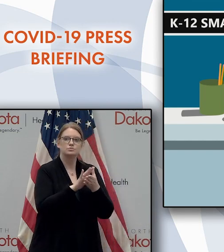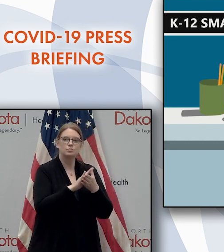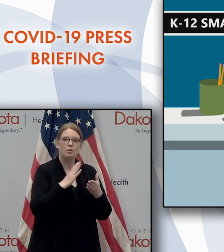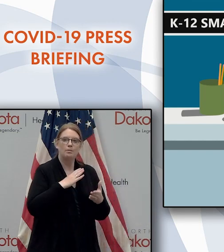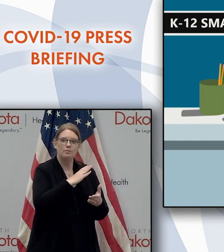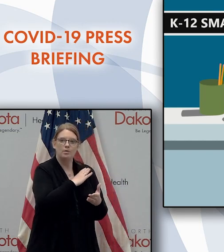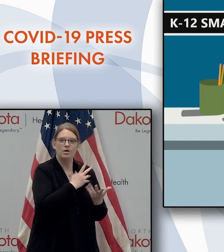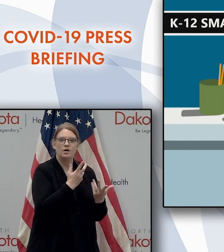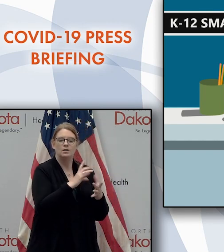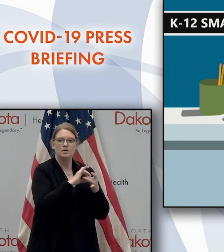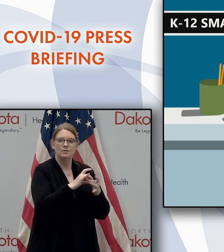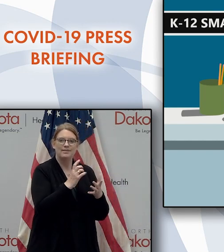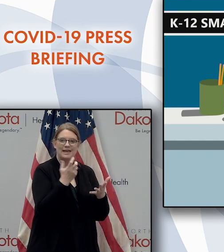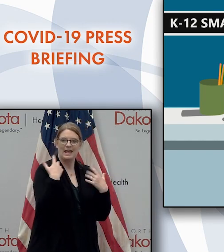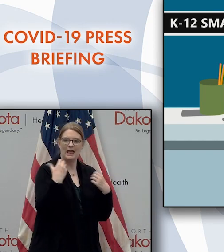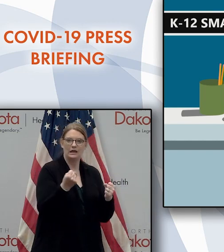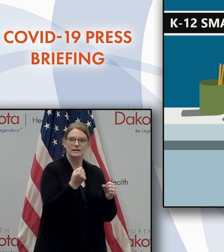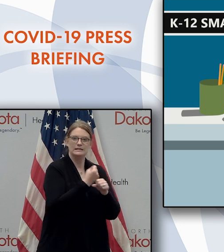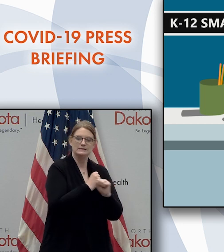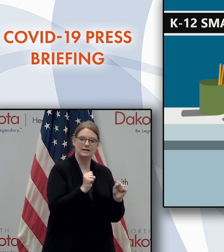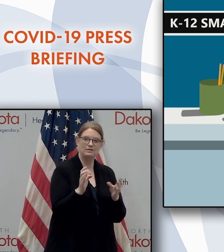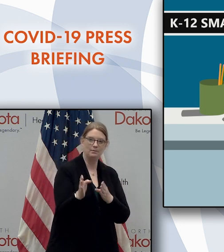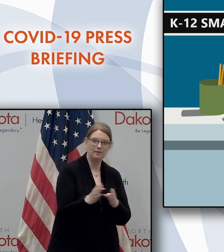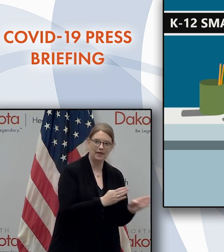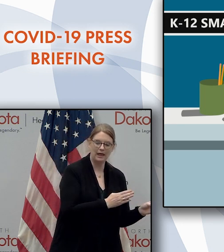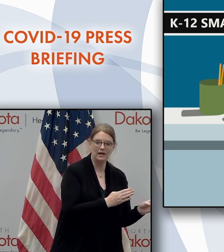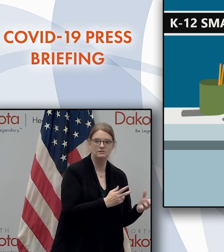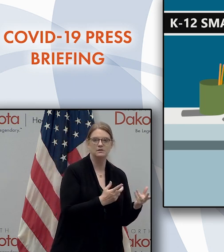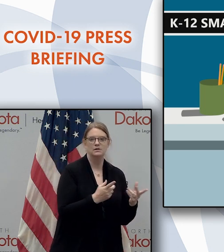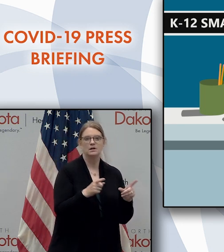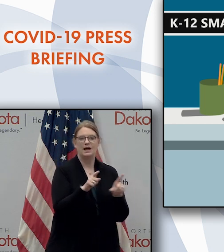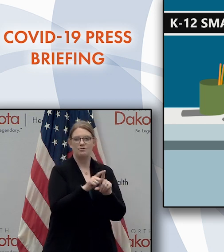approve a health and safety plan, which is developed in